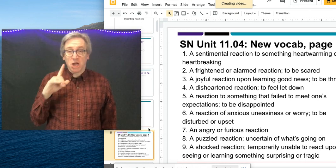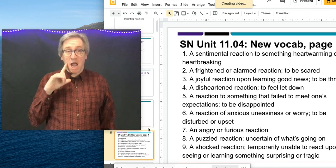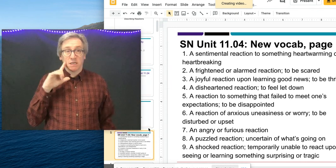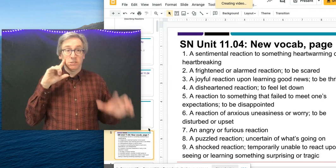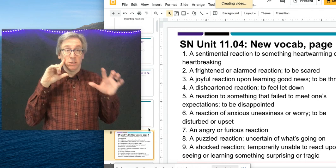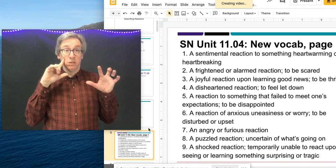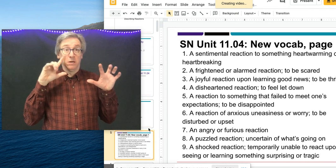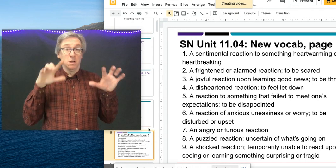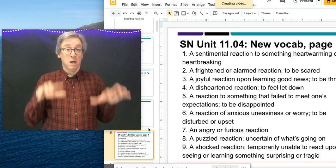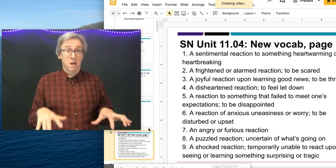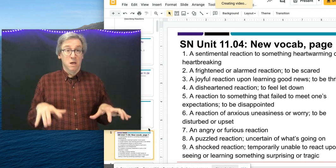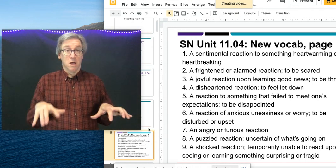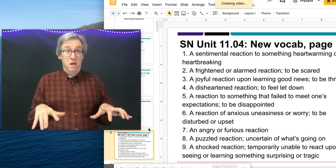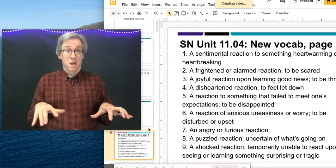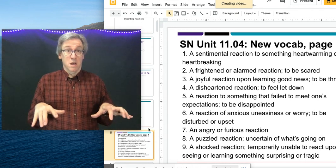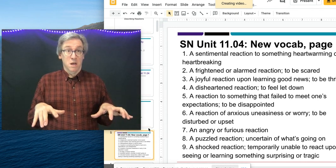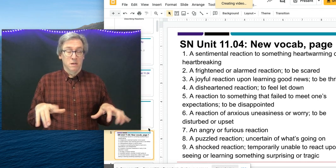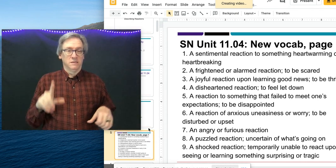Shocked.